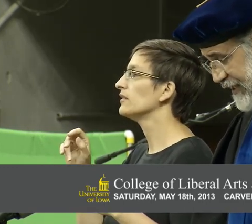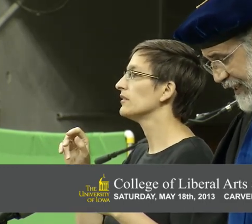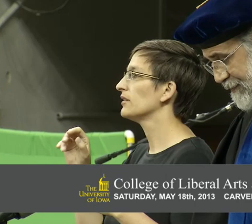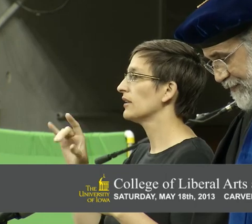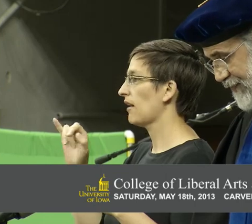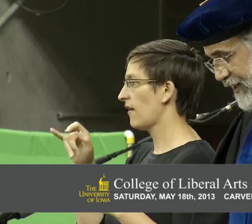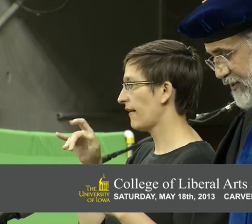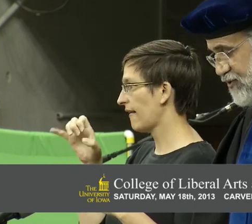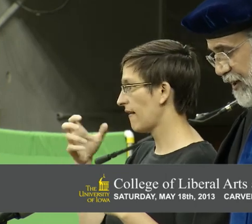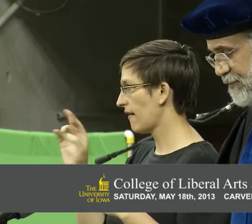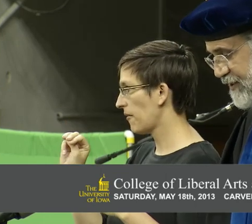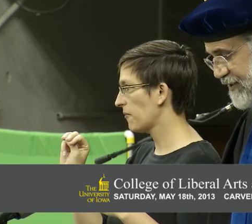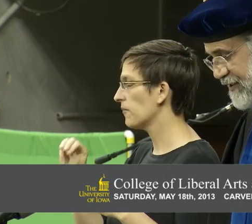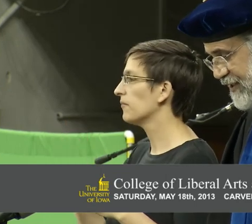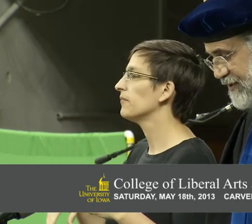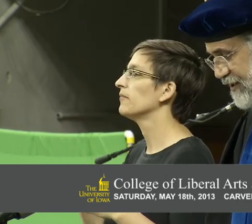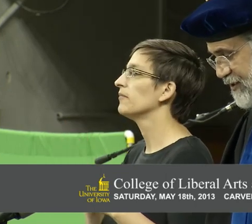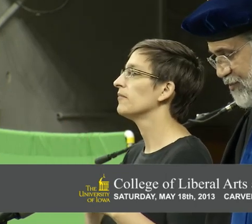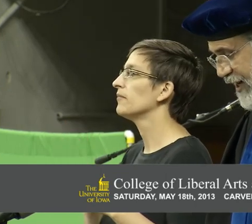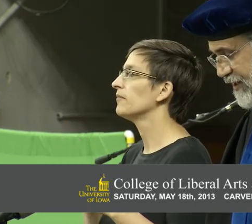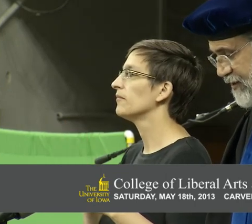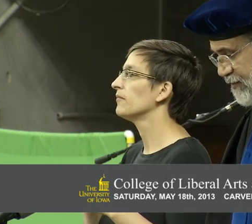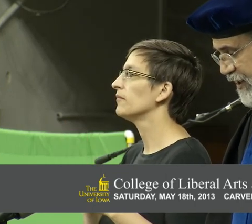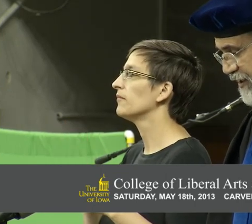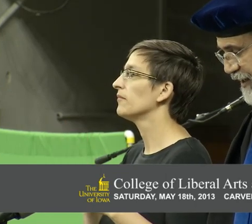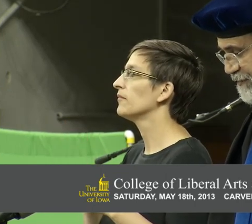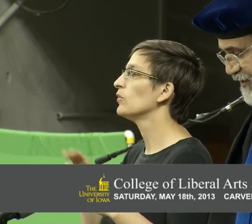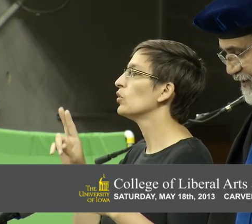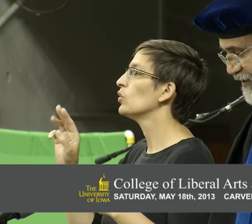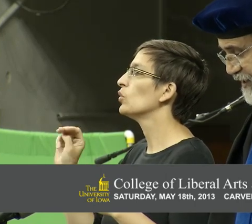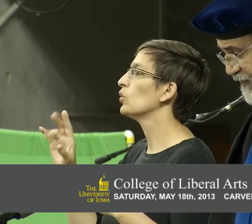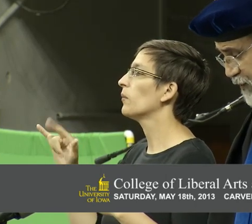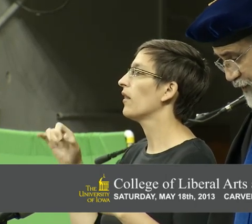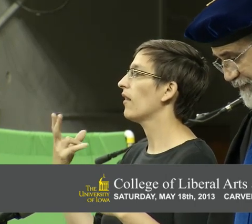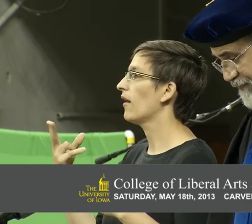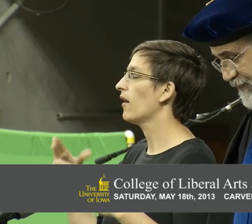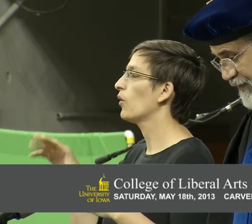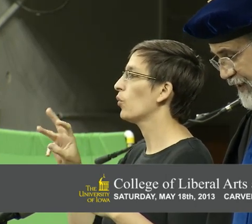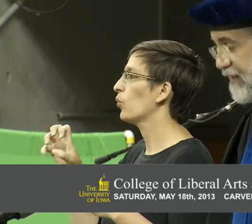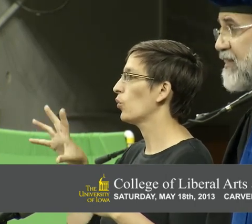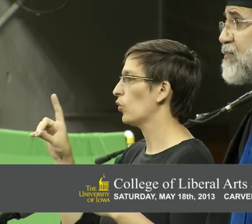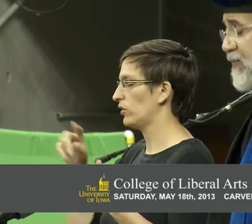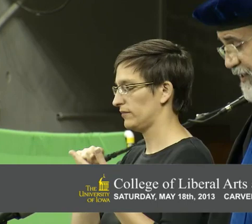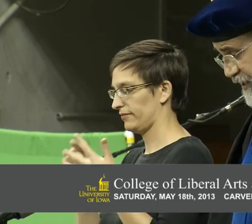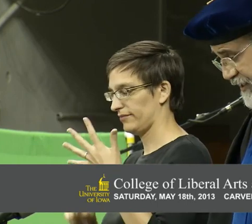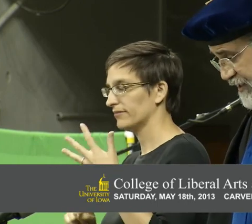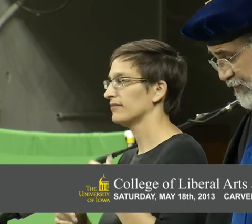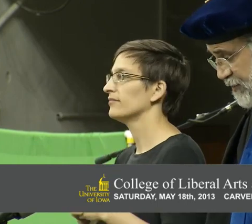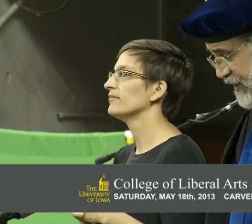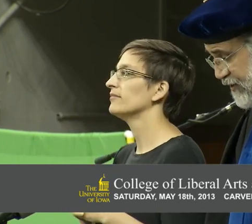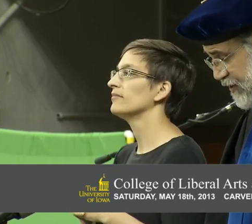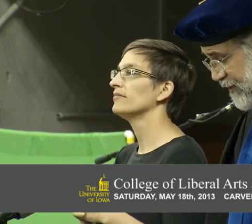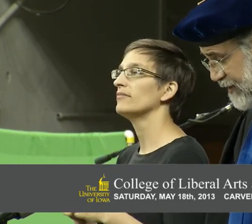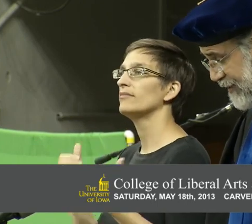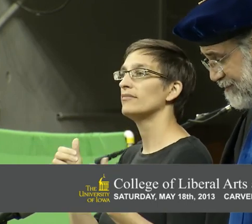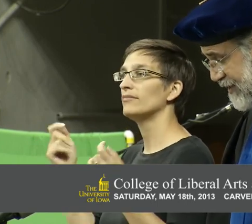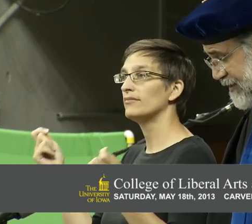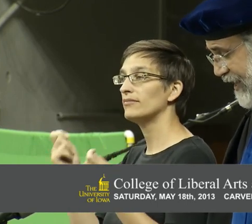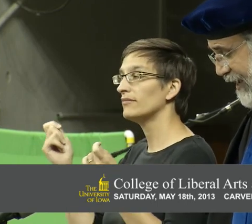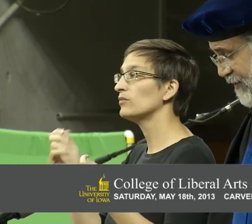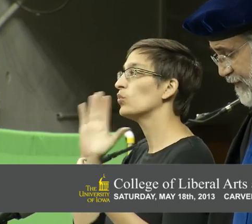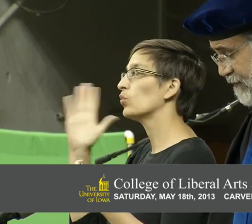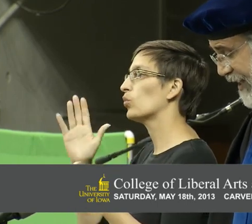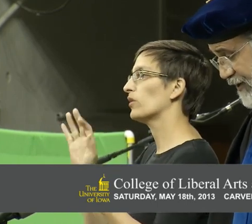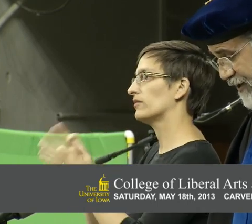Blaine Cunningham. On trumpets, Dr. Brian Umla and Mr. Stephen Wood. These proceedings will be interpreted by